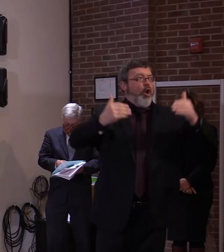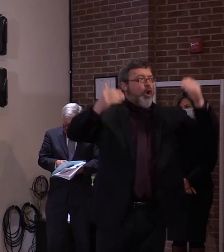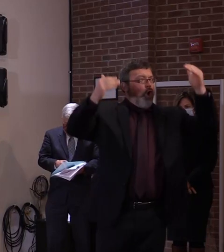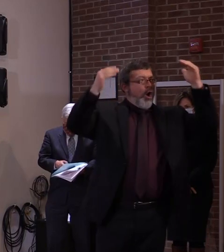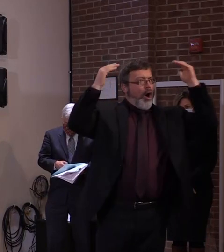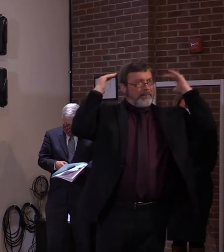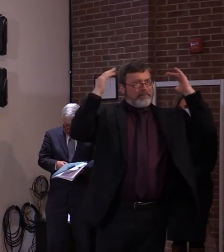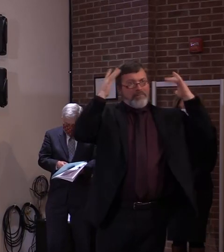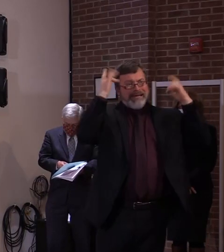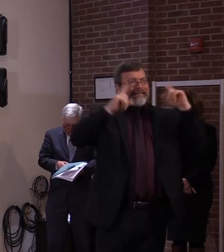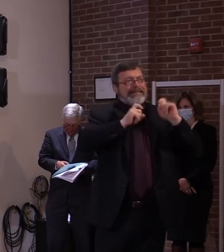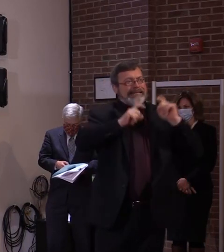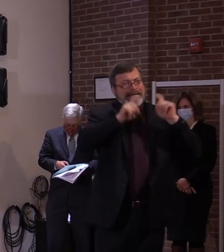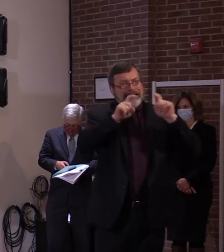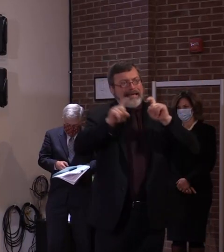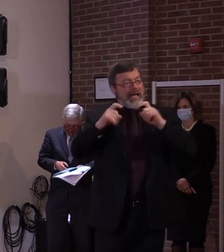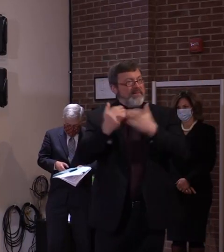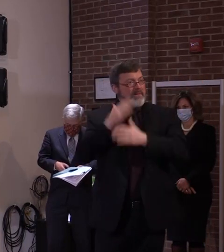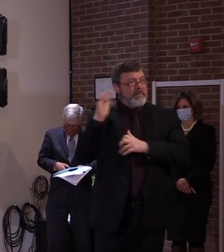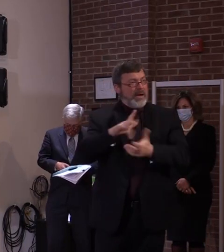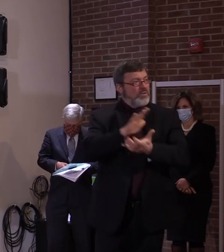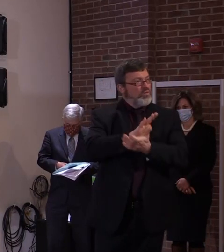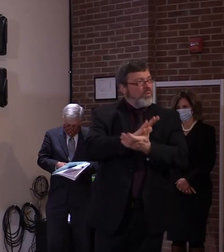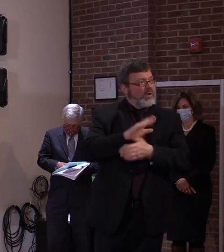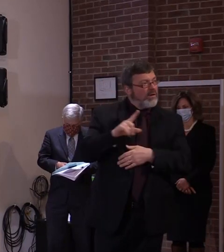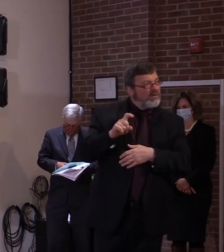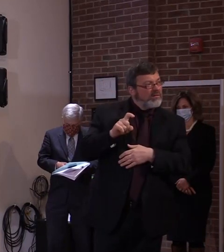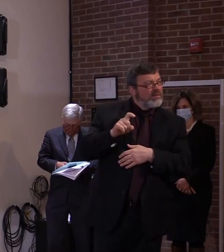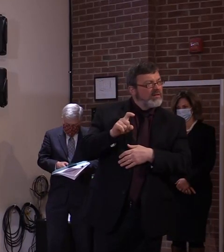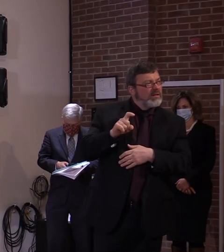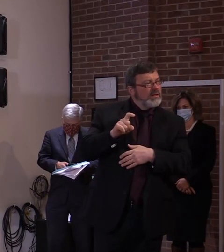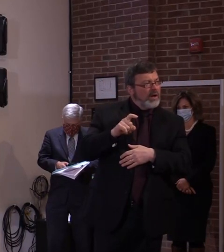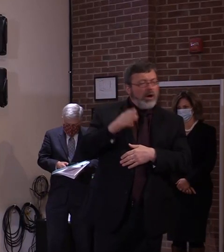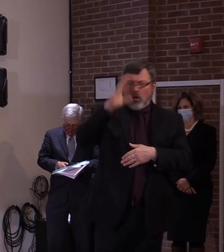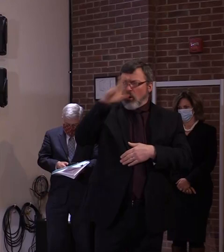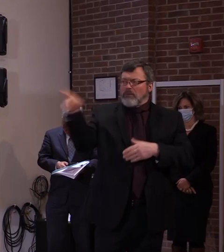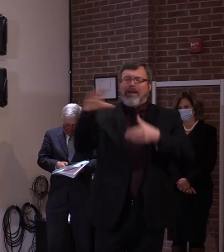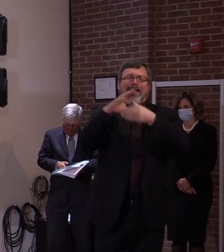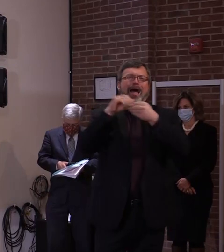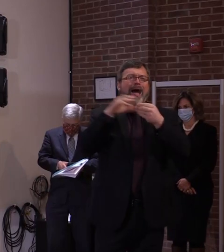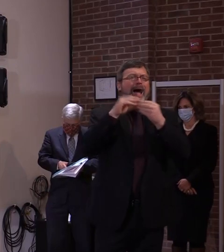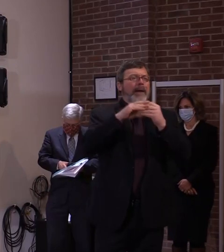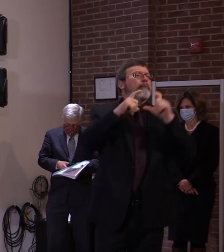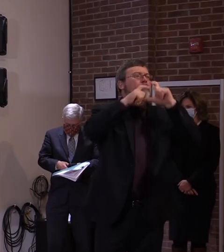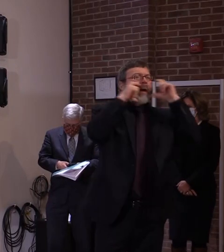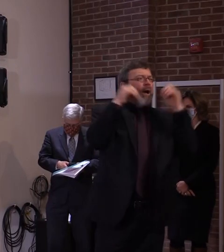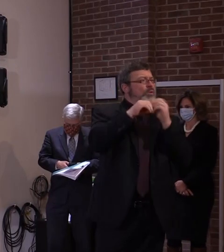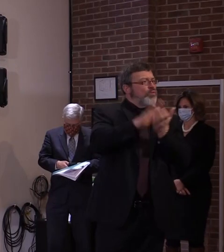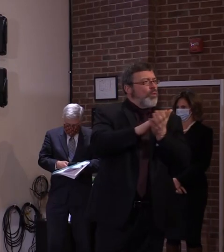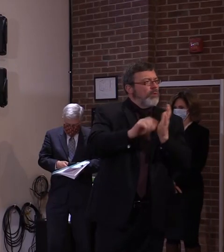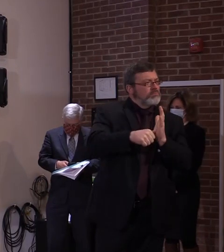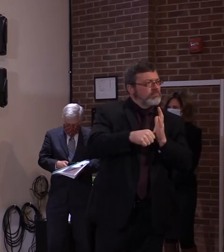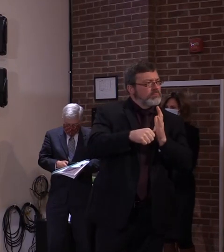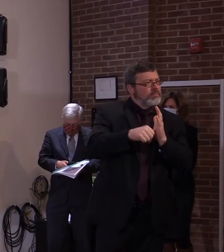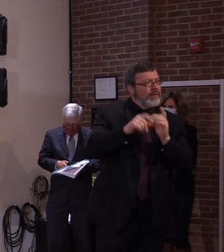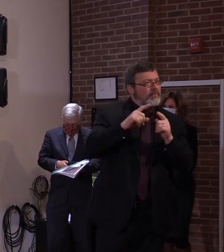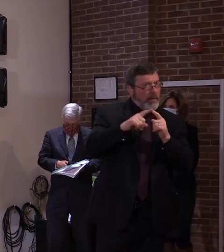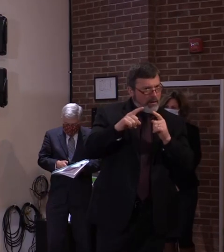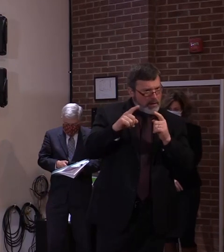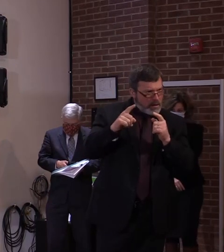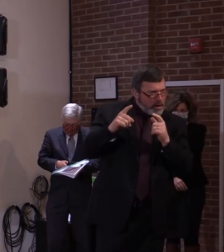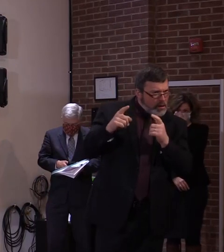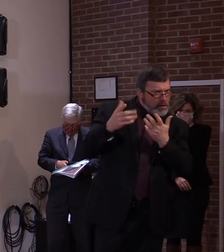how safe everyone is at school because everyone's wearing masks inside schools. And the spread that we're seeing among children is coming